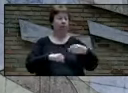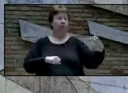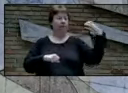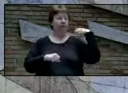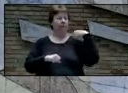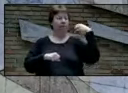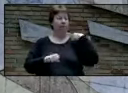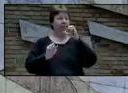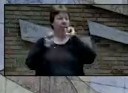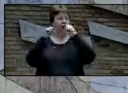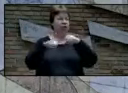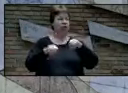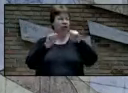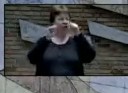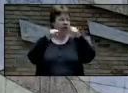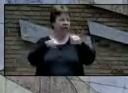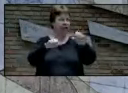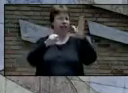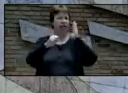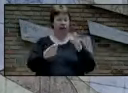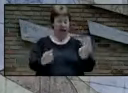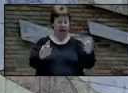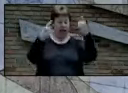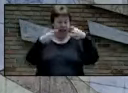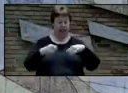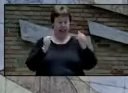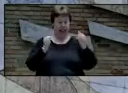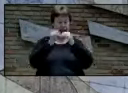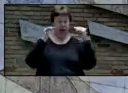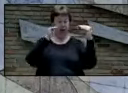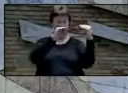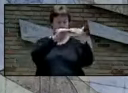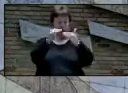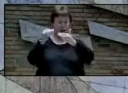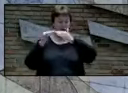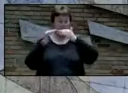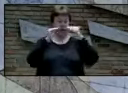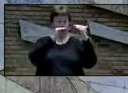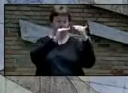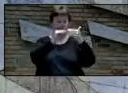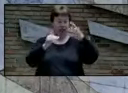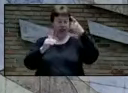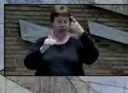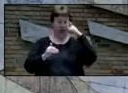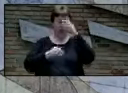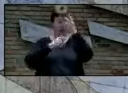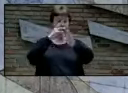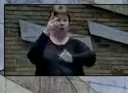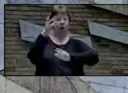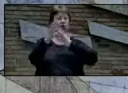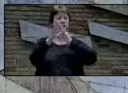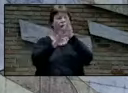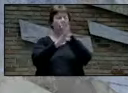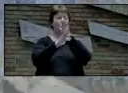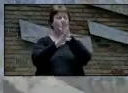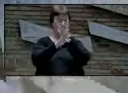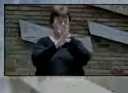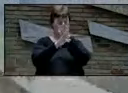earth, the master of the sea, has come with justice for